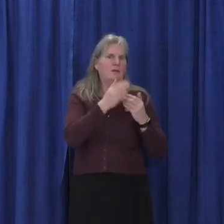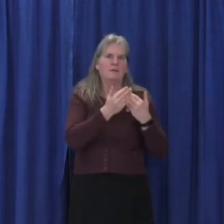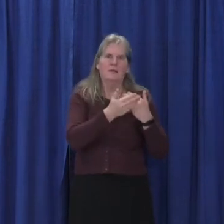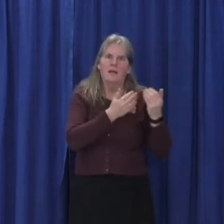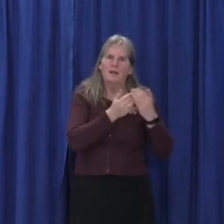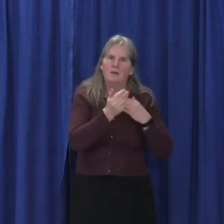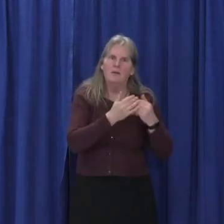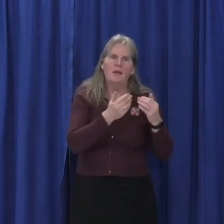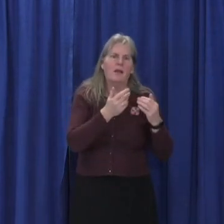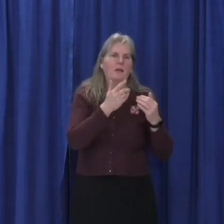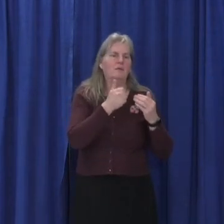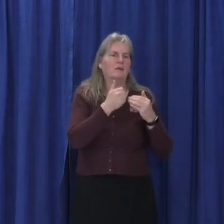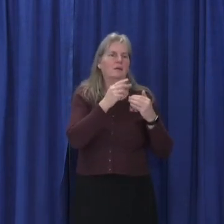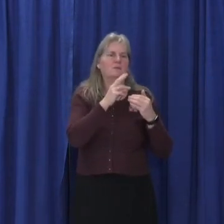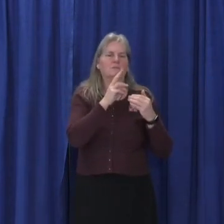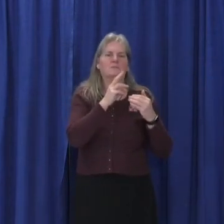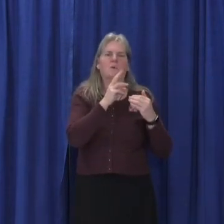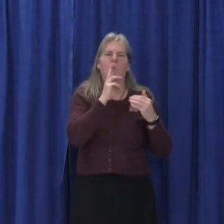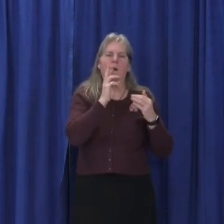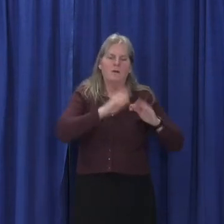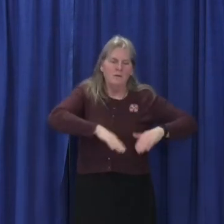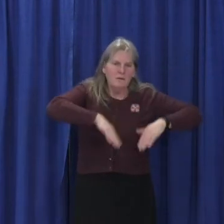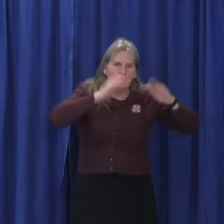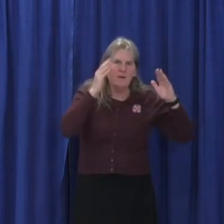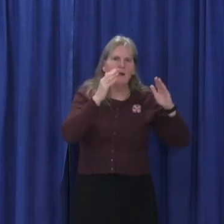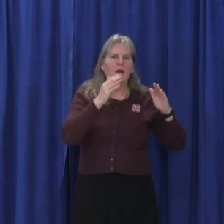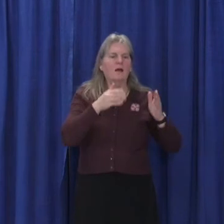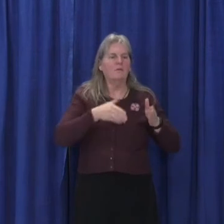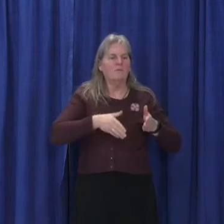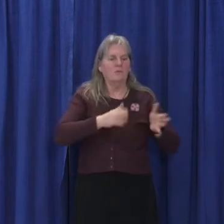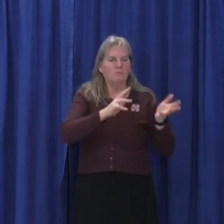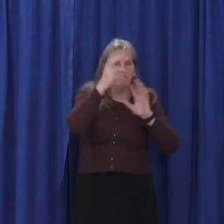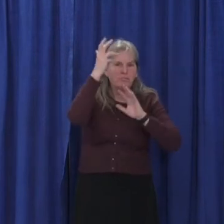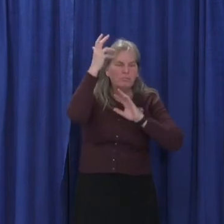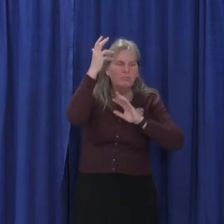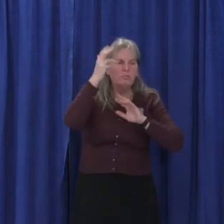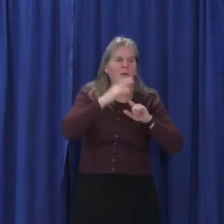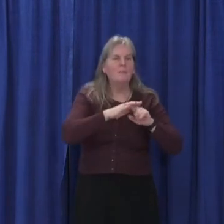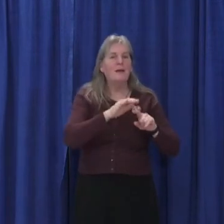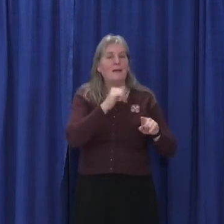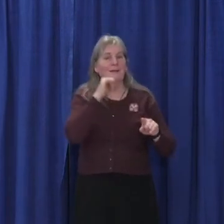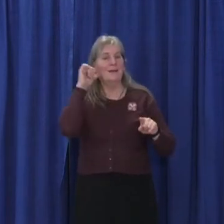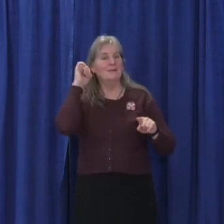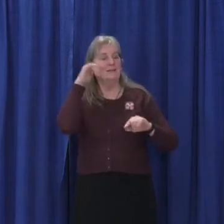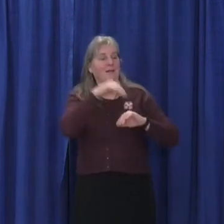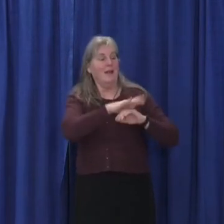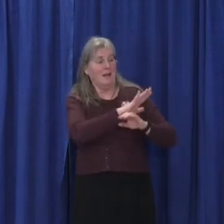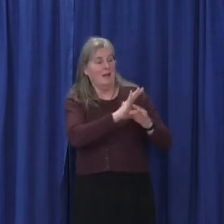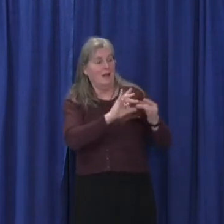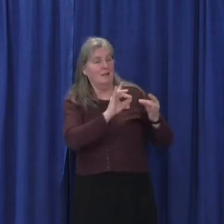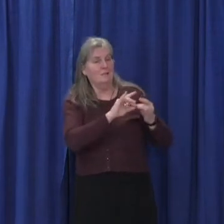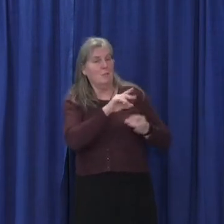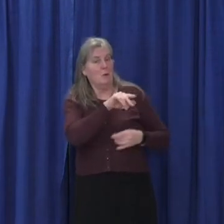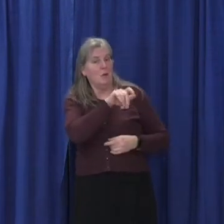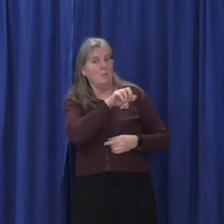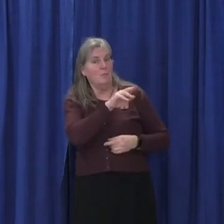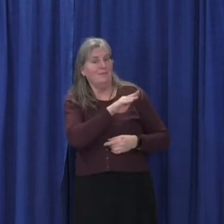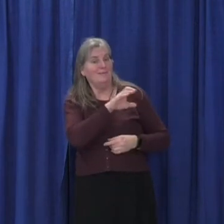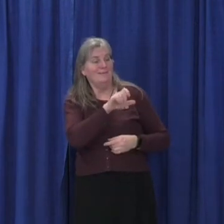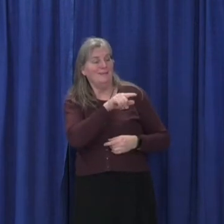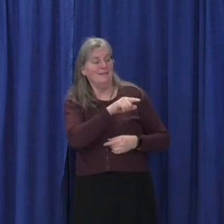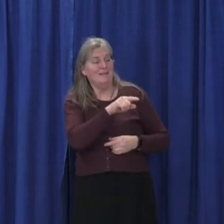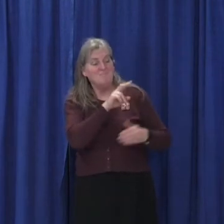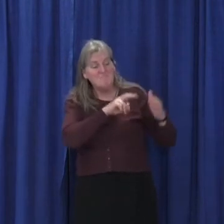climate change to the road systems in general. But his comment last night was, we're not